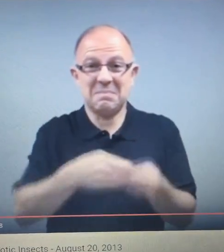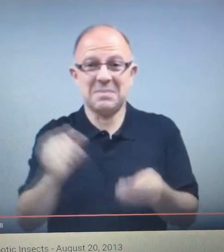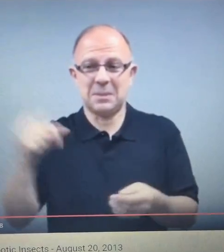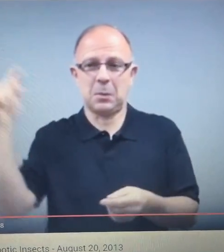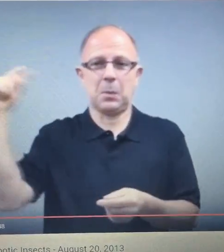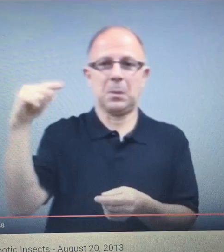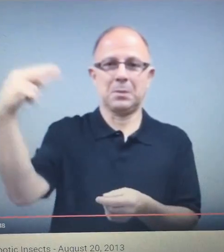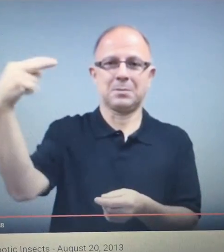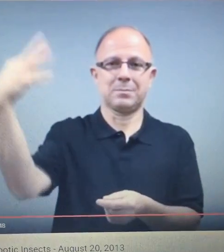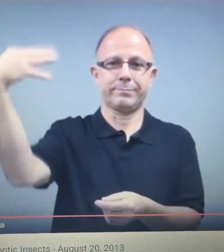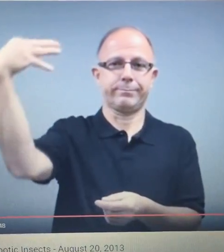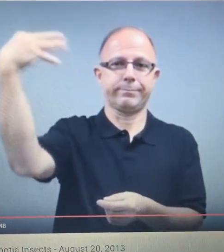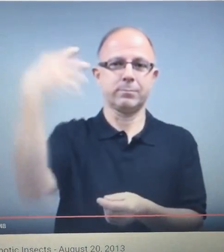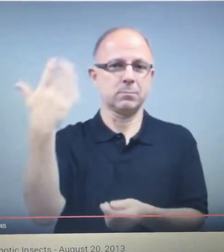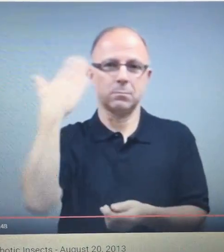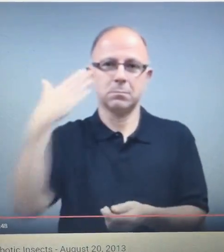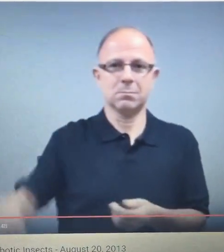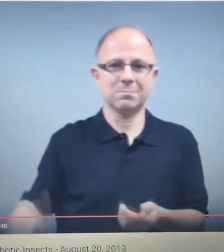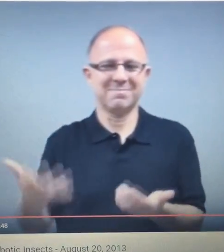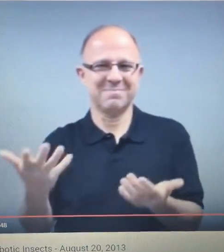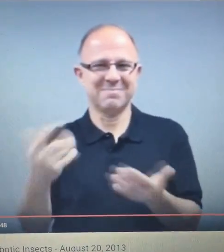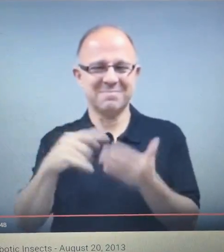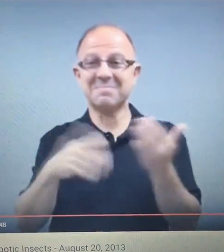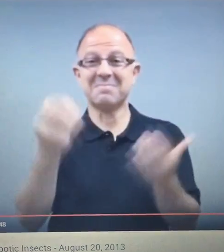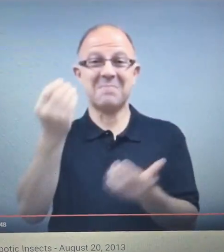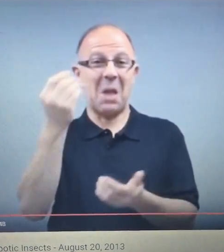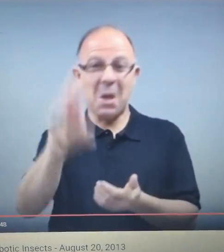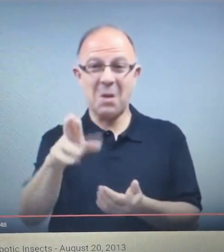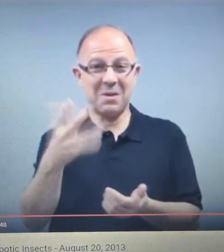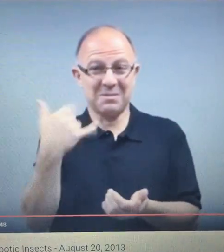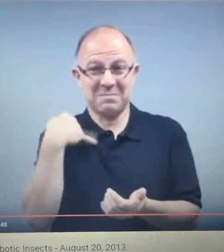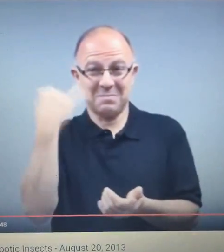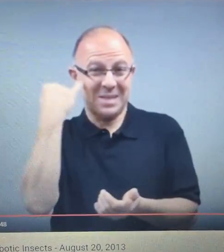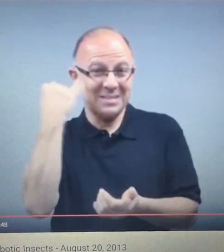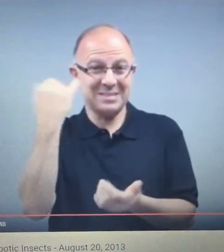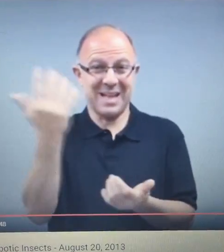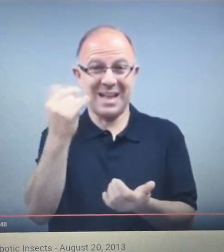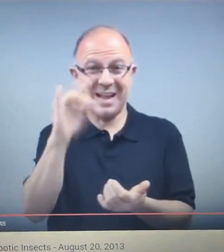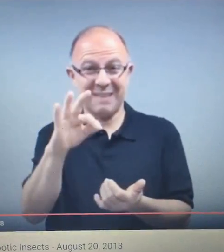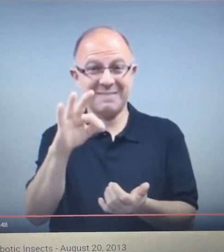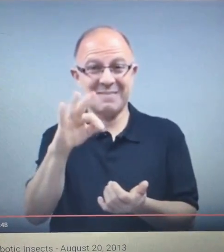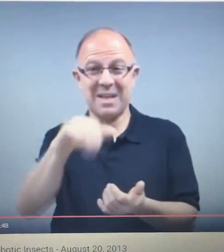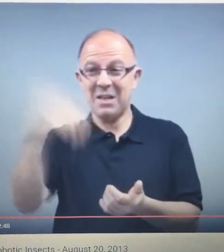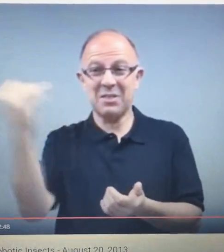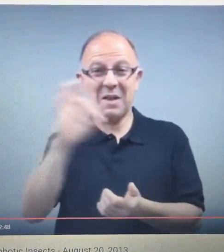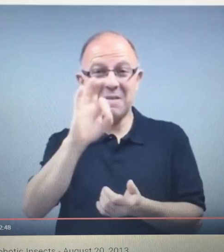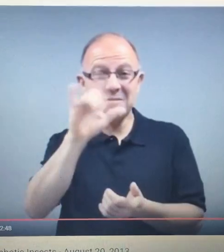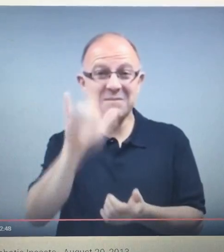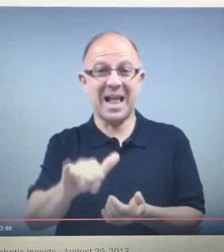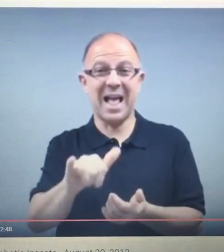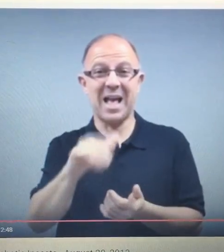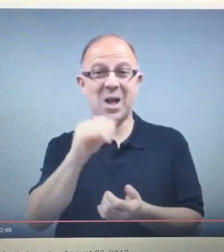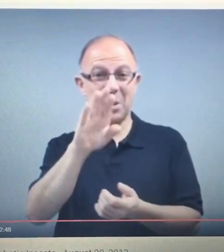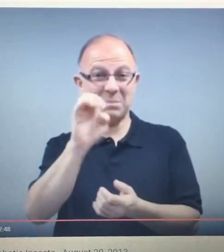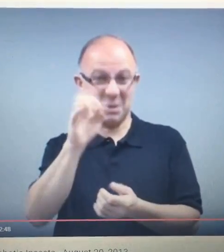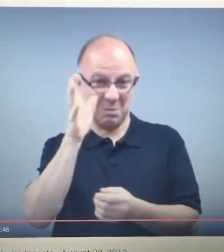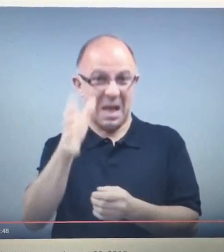Now, what's the point of these tiny insects? We can use them for different things, to video in tight places where we can't see.